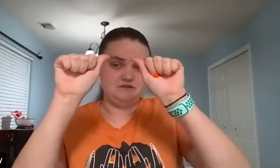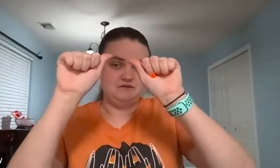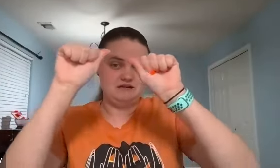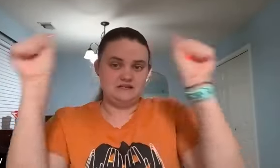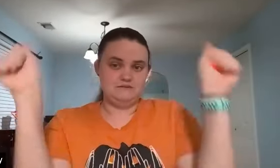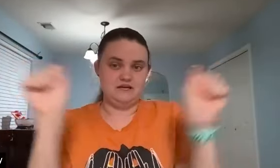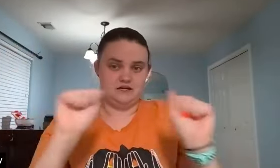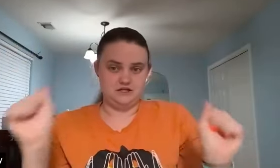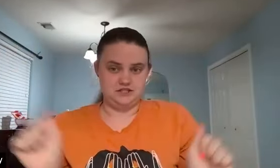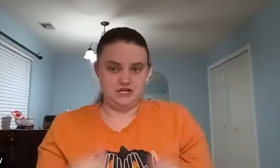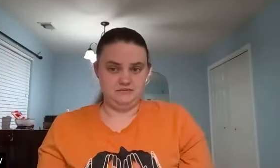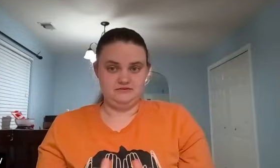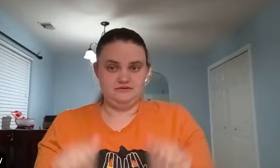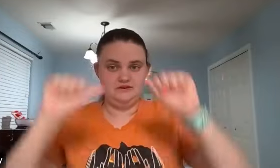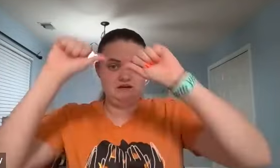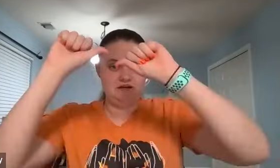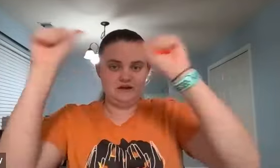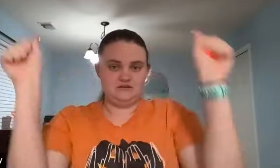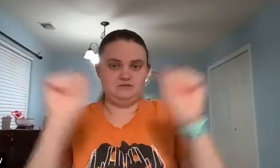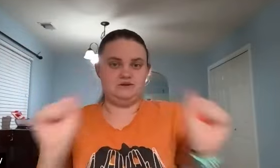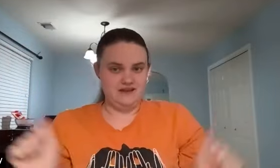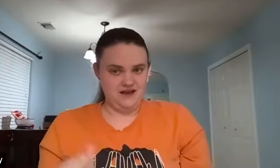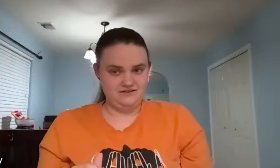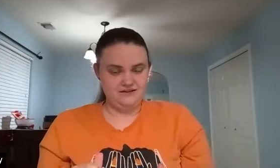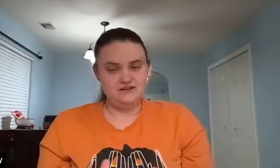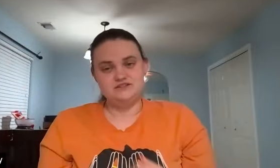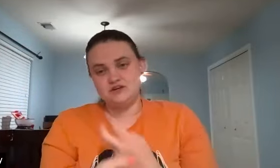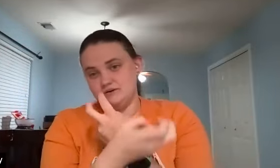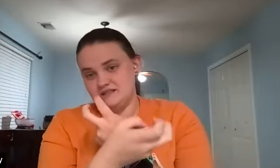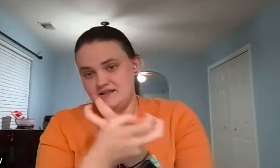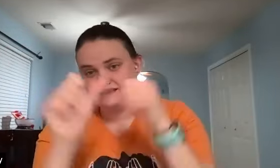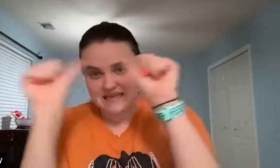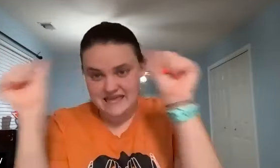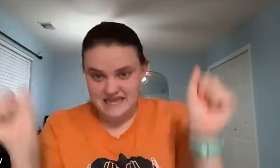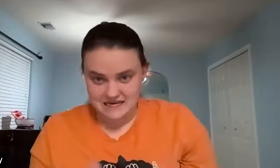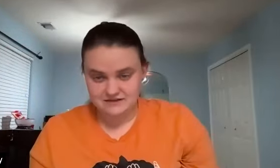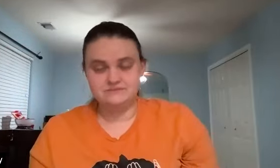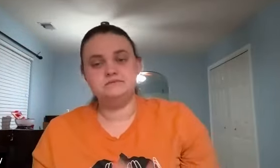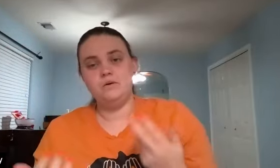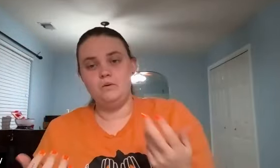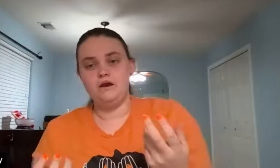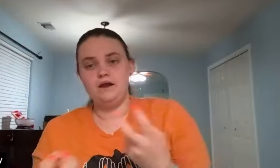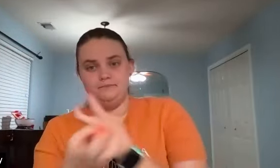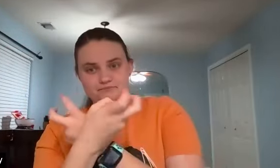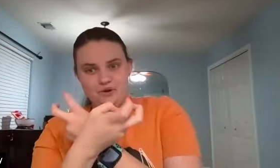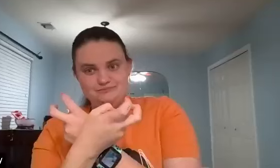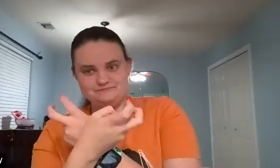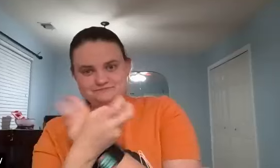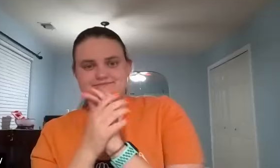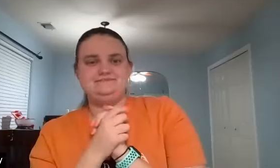two A's, and I make a shape, kind of swiggle. Yeah. So skeleton or